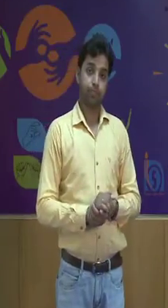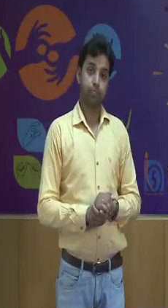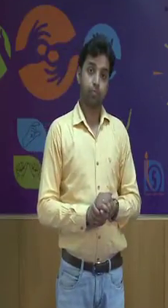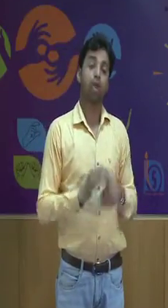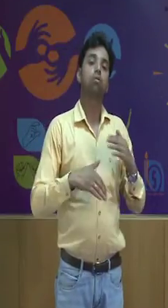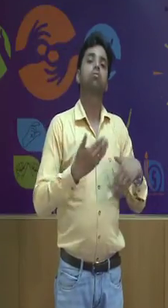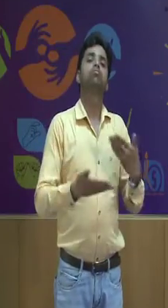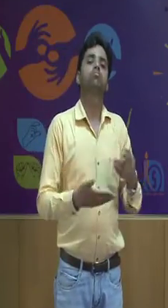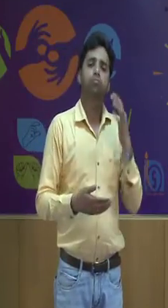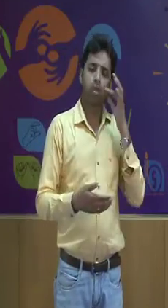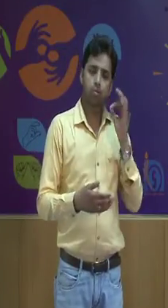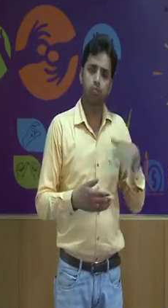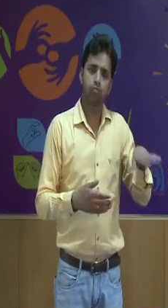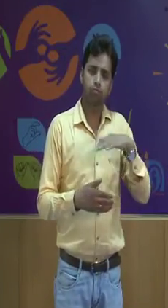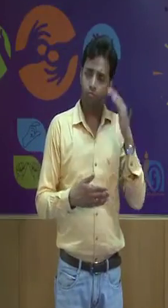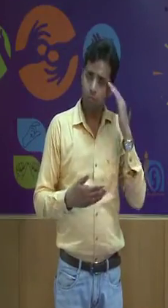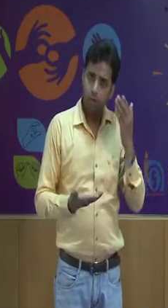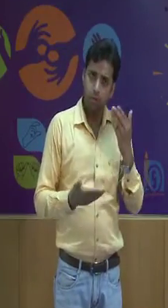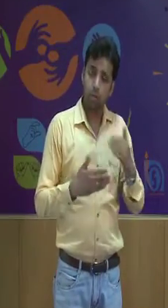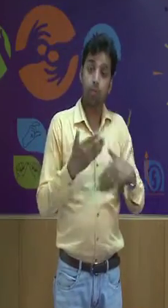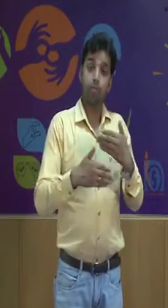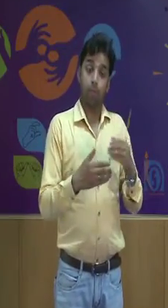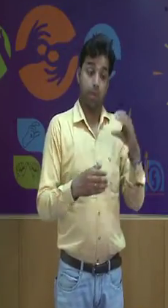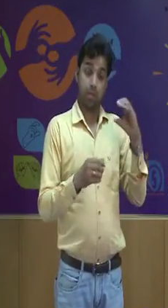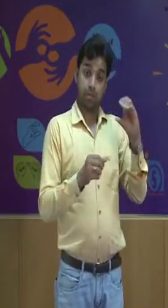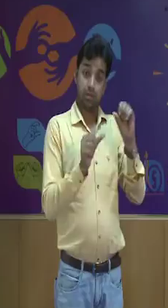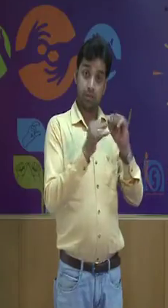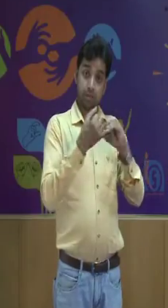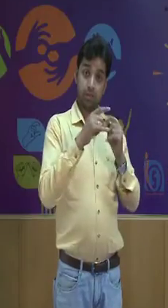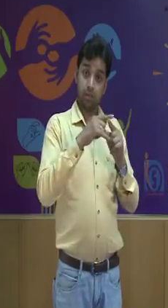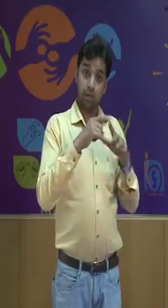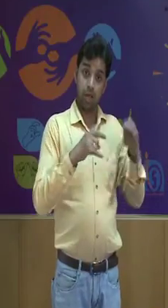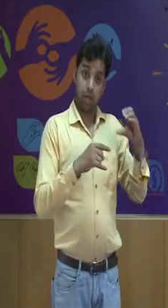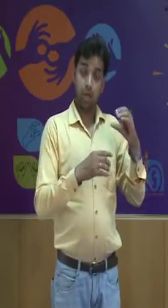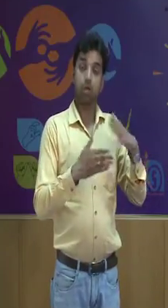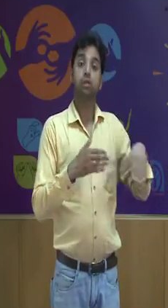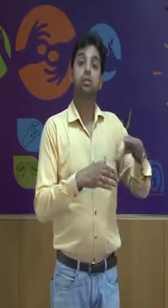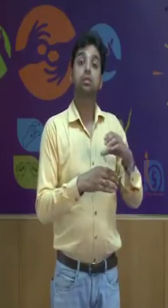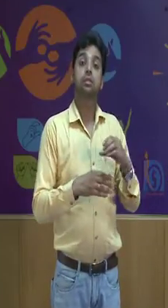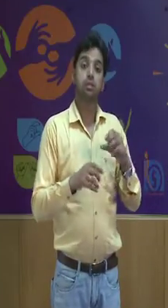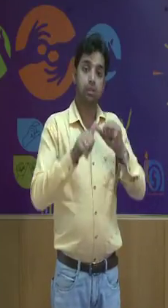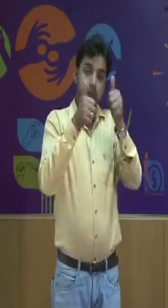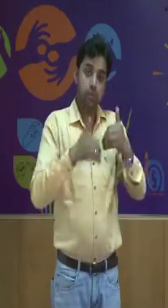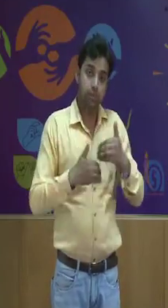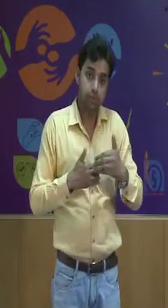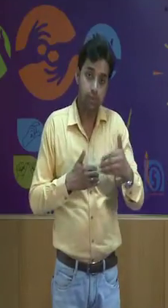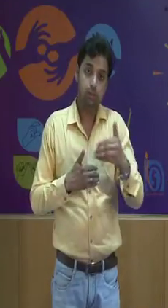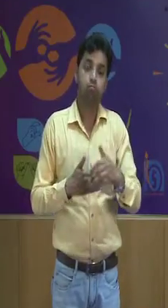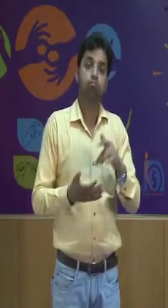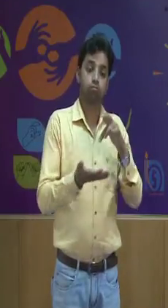It is also important to note that the caste system also differs from one place to